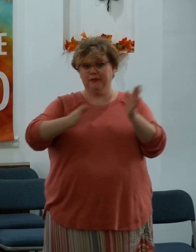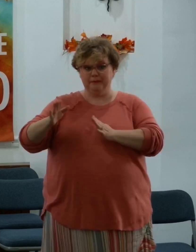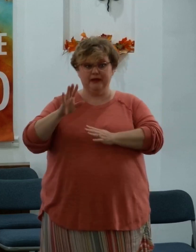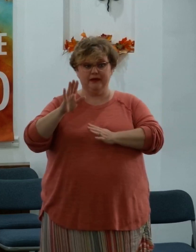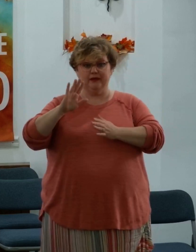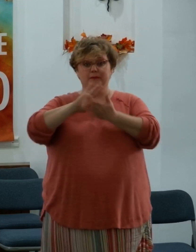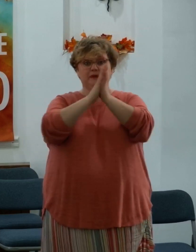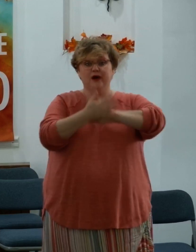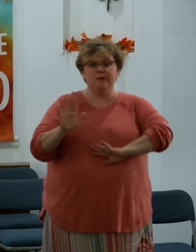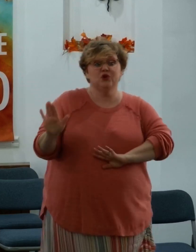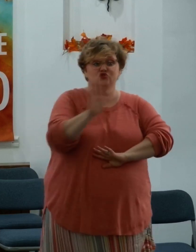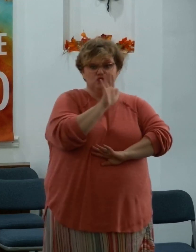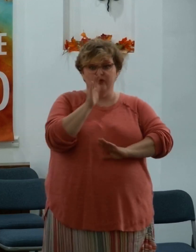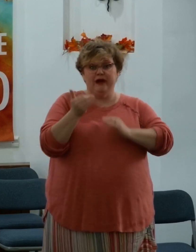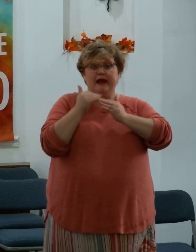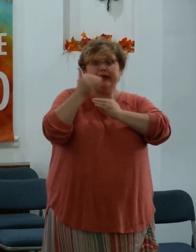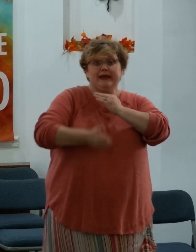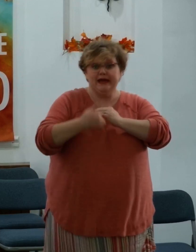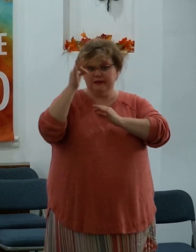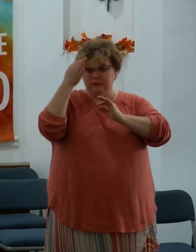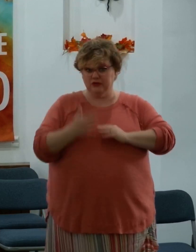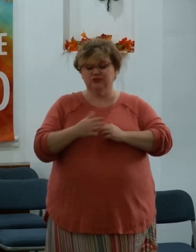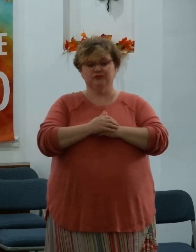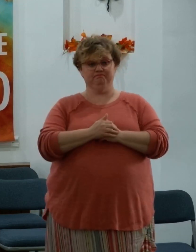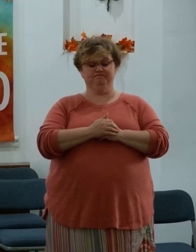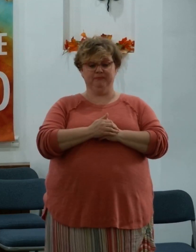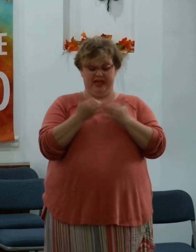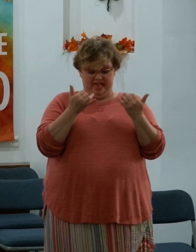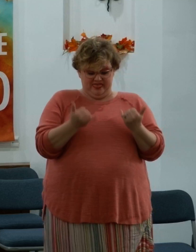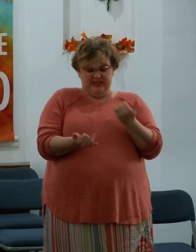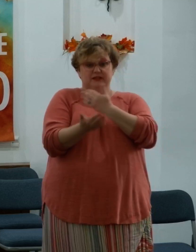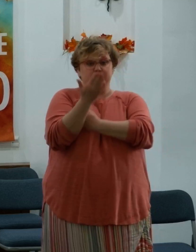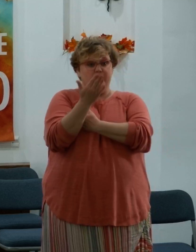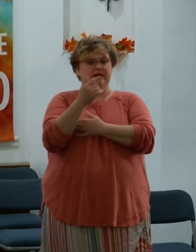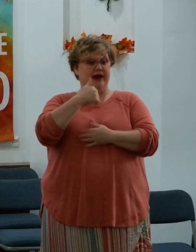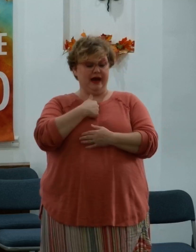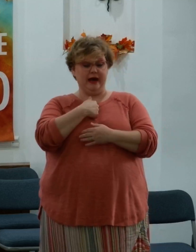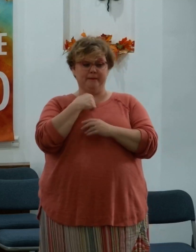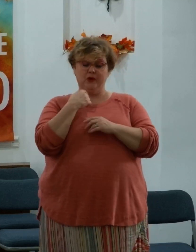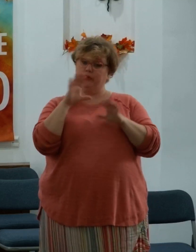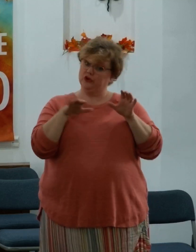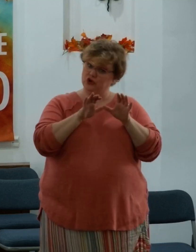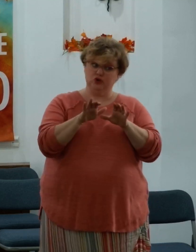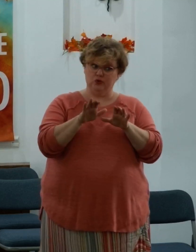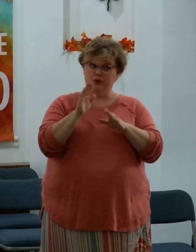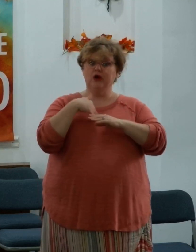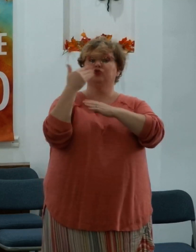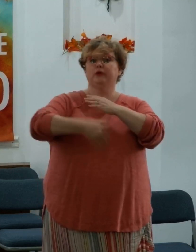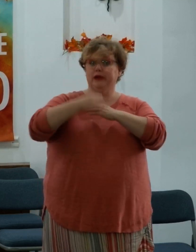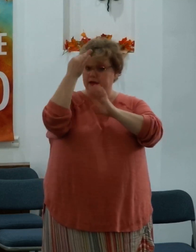your next pastor. And this morning, I'm going to do your next pastor, whoever he might